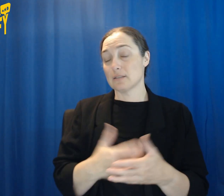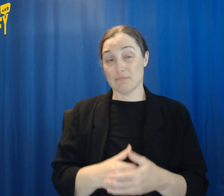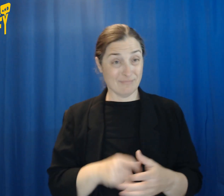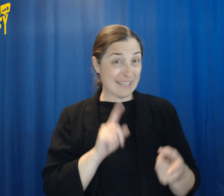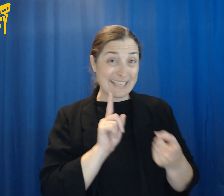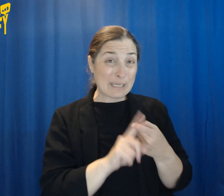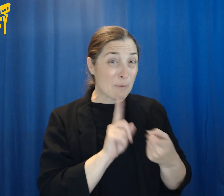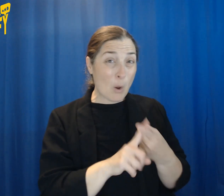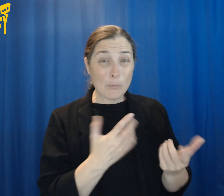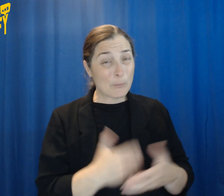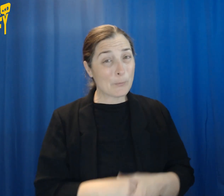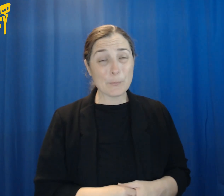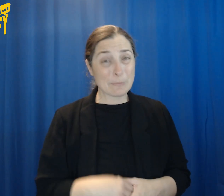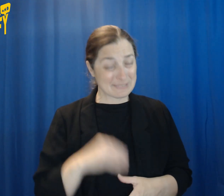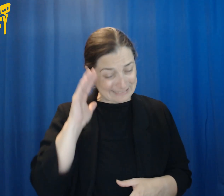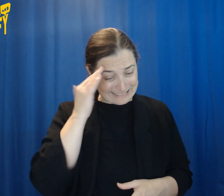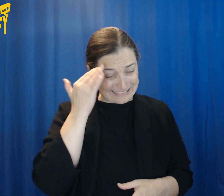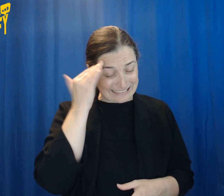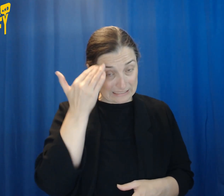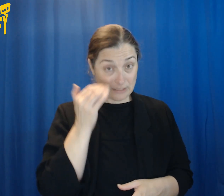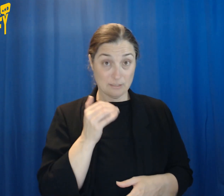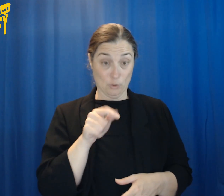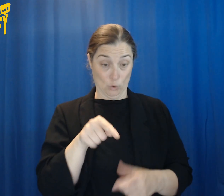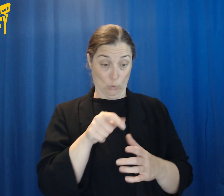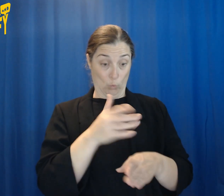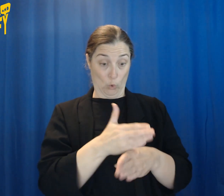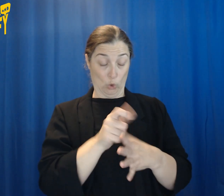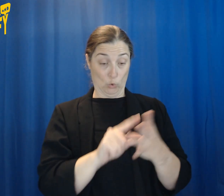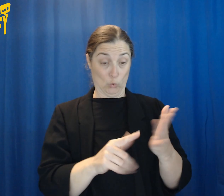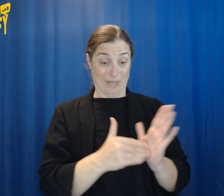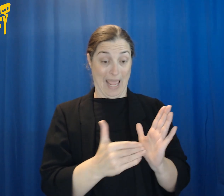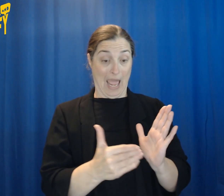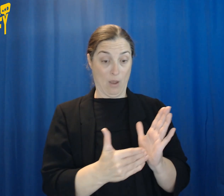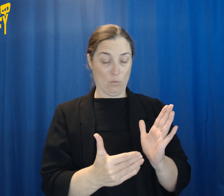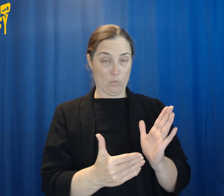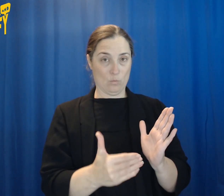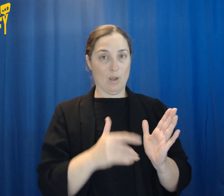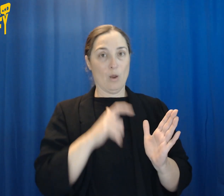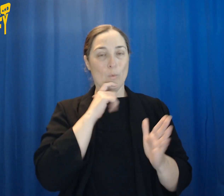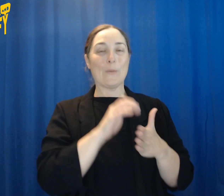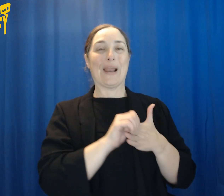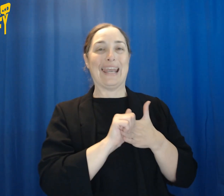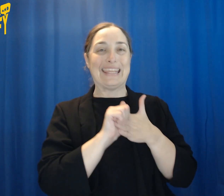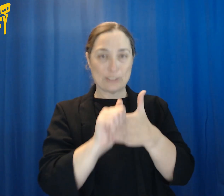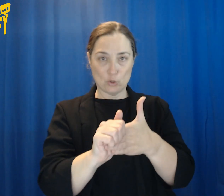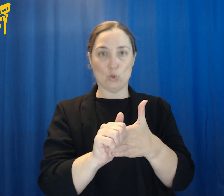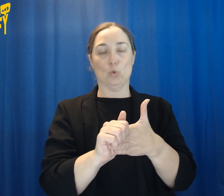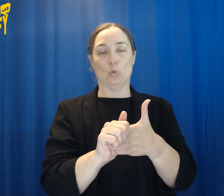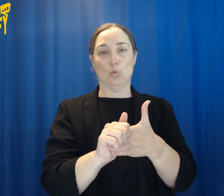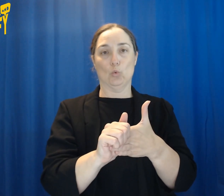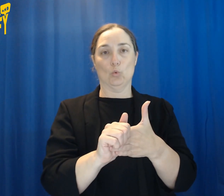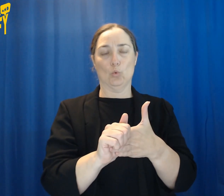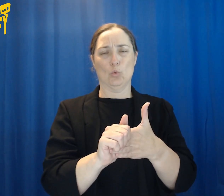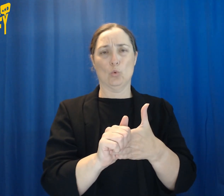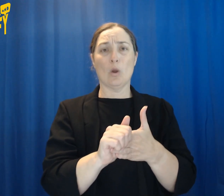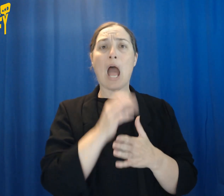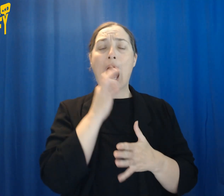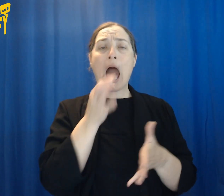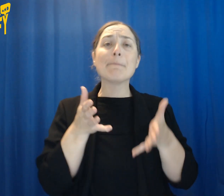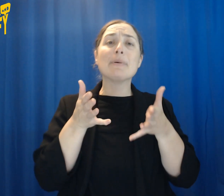because any work that you do now is going to lead you in the right direction. Don't ask for permission. Just do it.